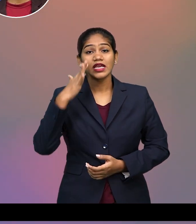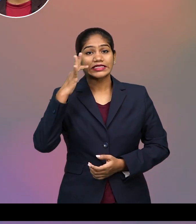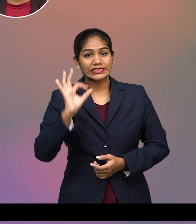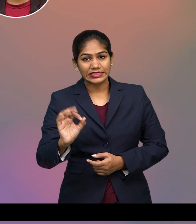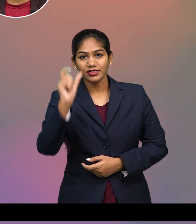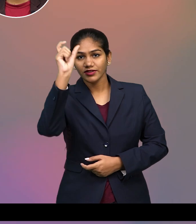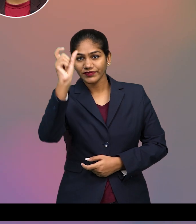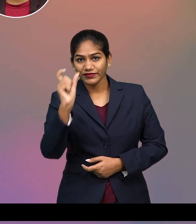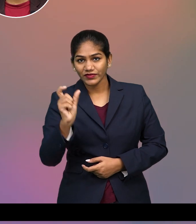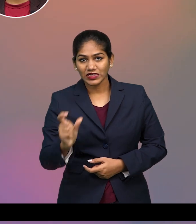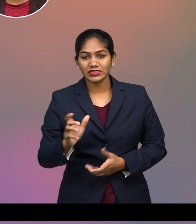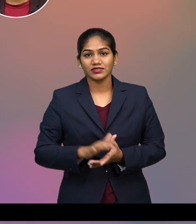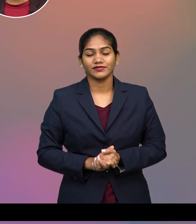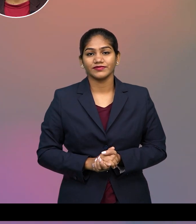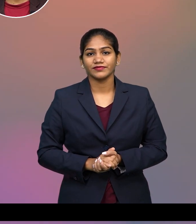Keywords.